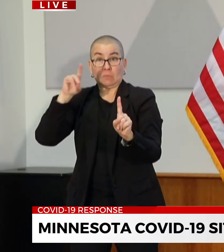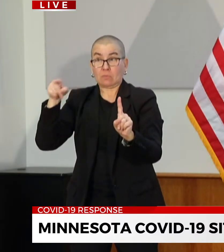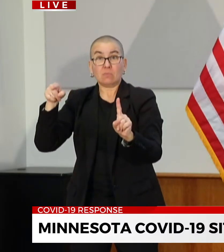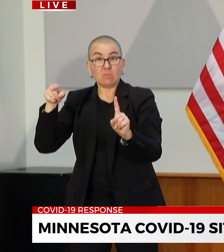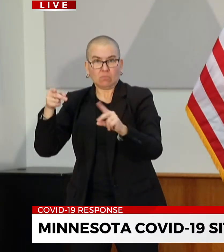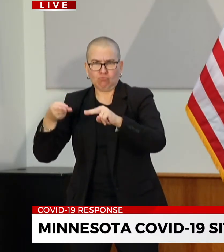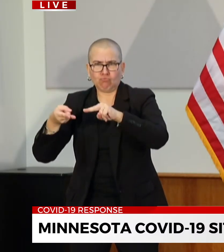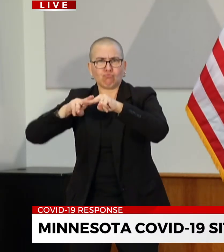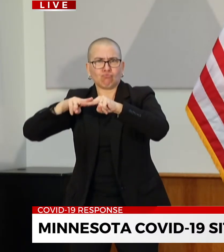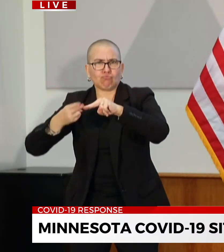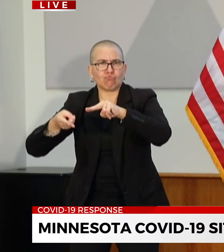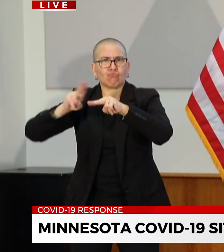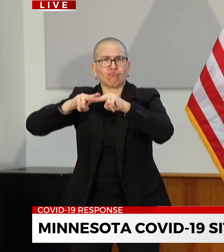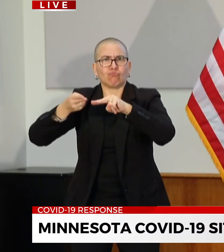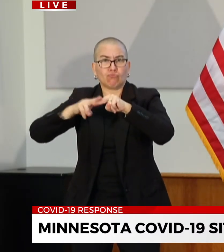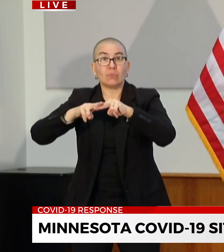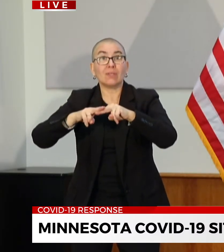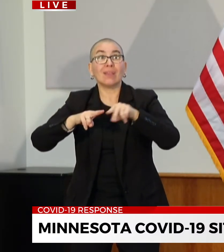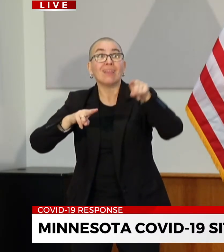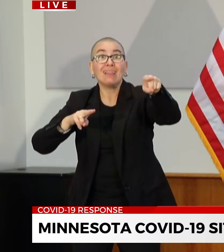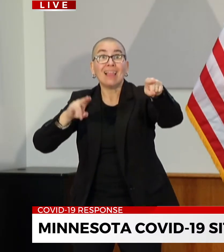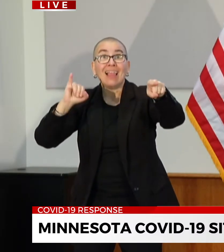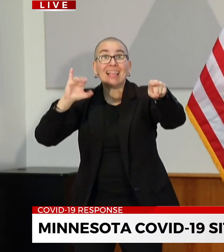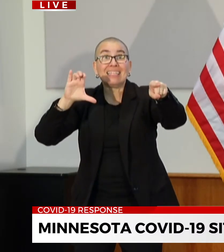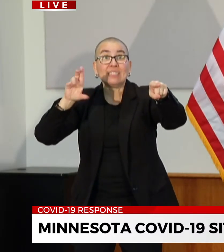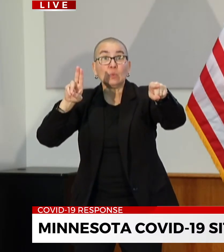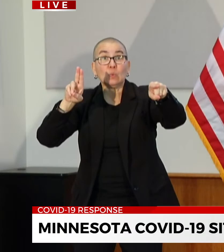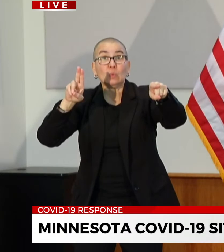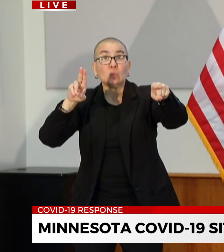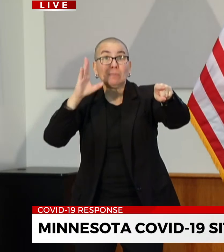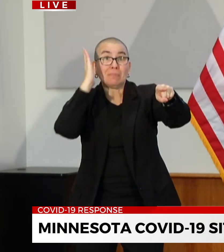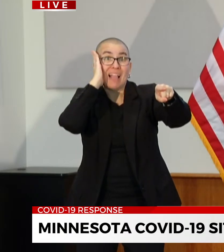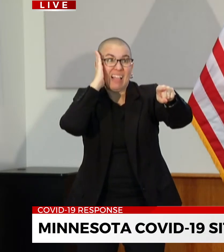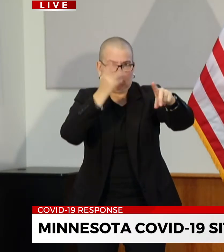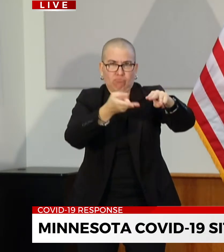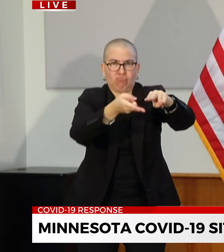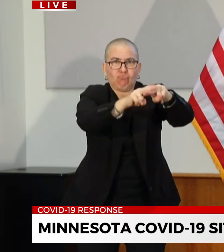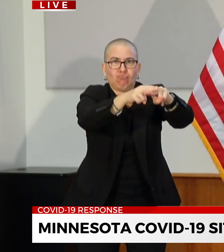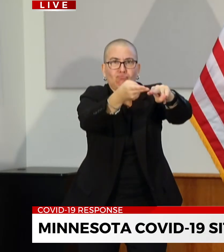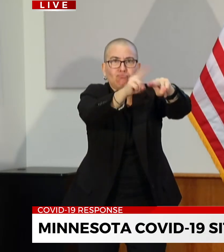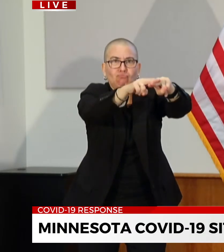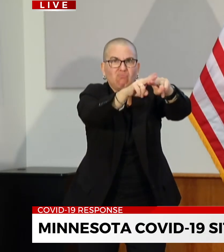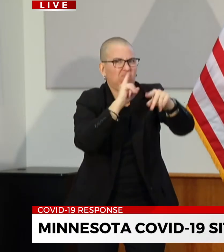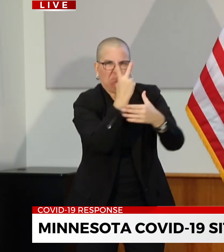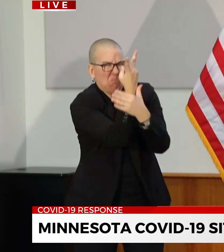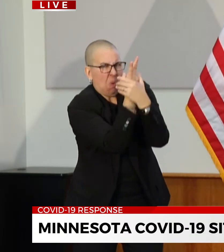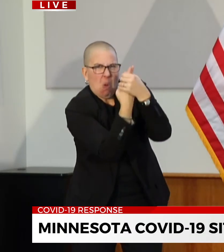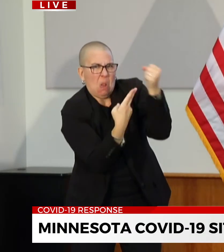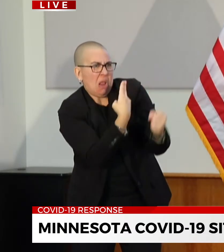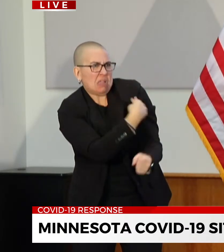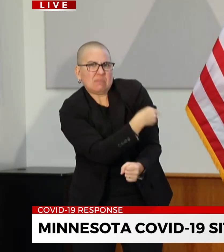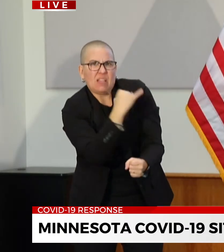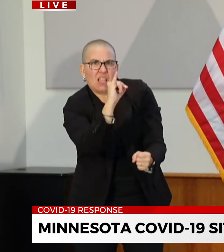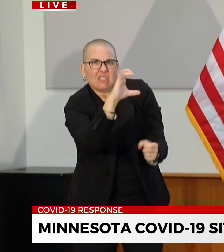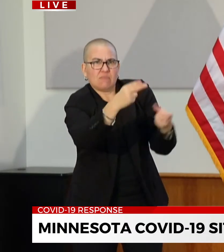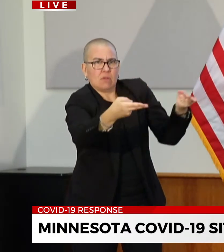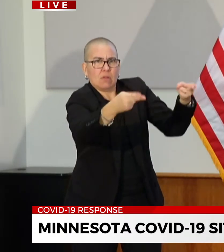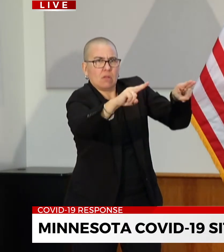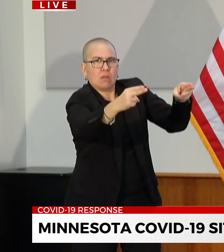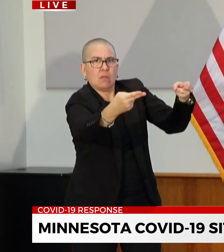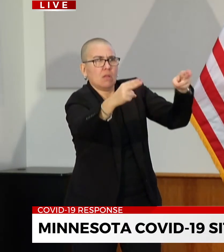both ICU beds and non-ICU beds, we're seeing that resulting in real